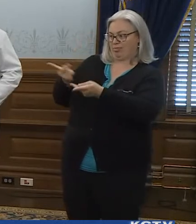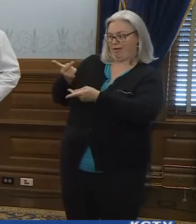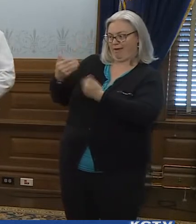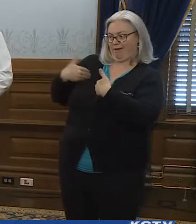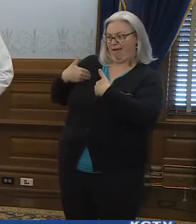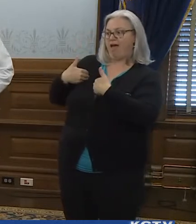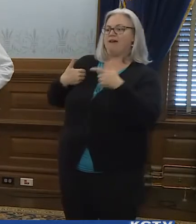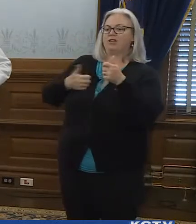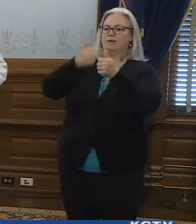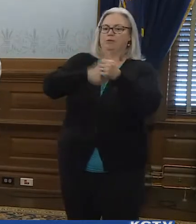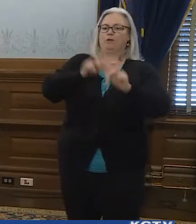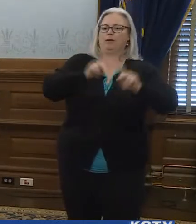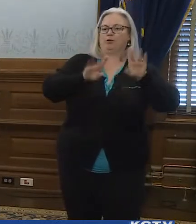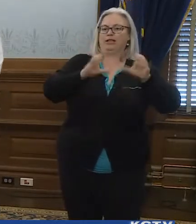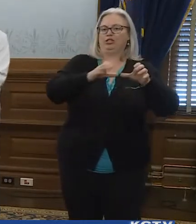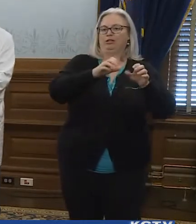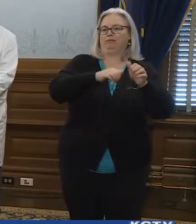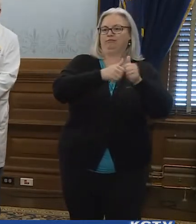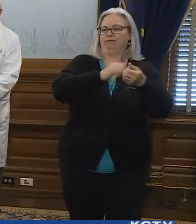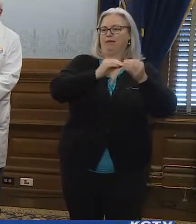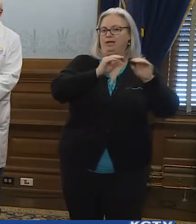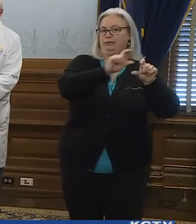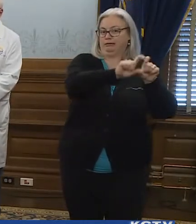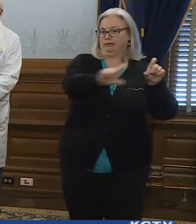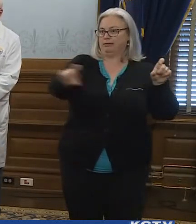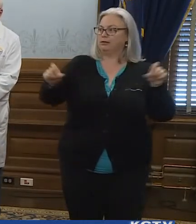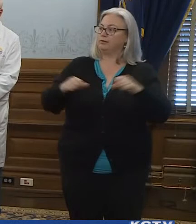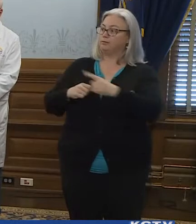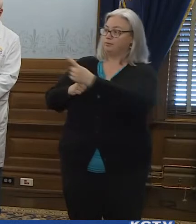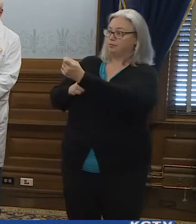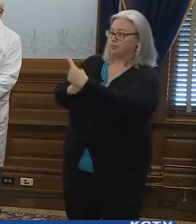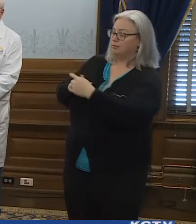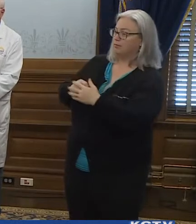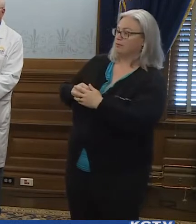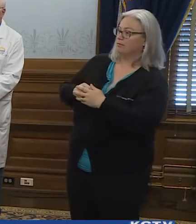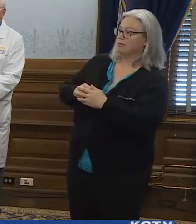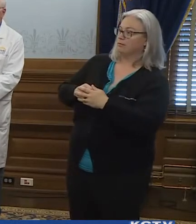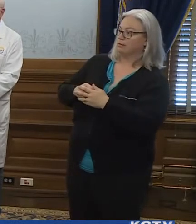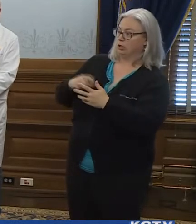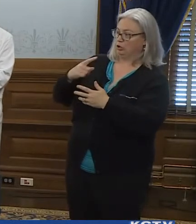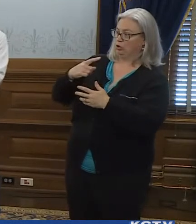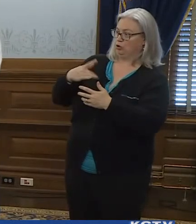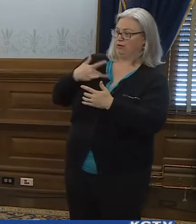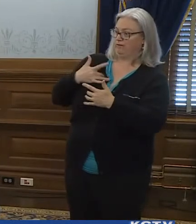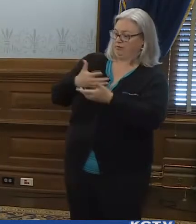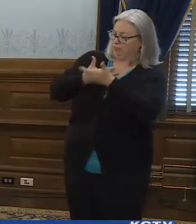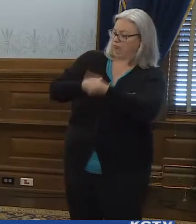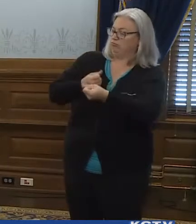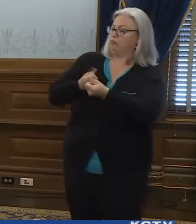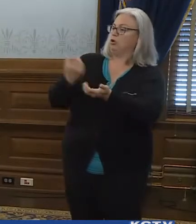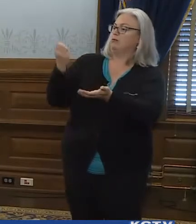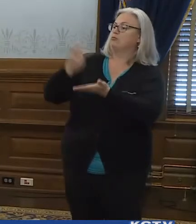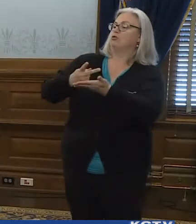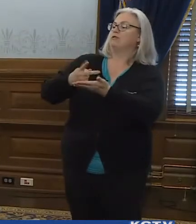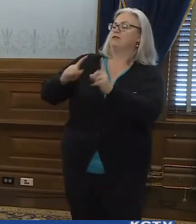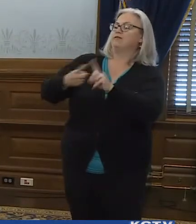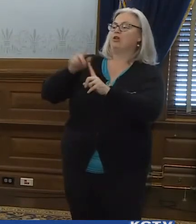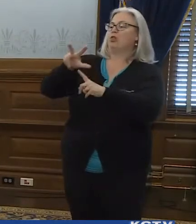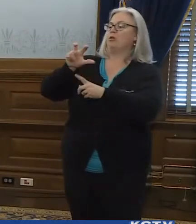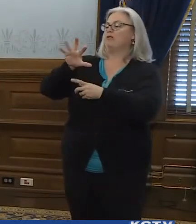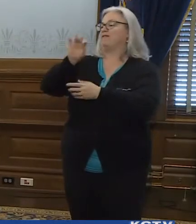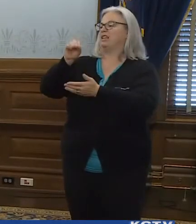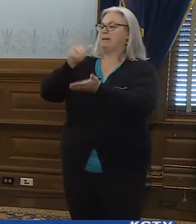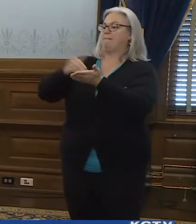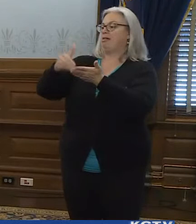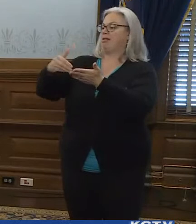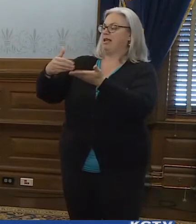population basis. You feel confident that they'll approve this first $350 million chunk?